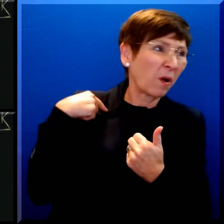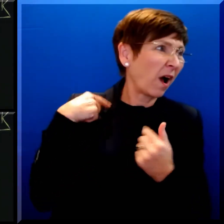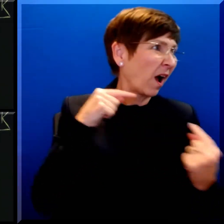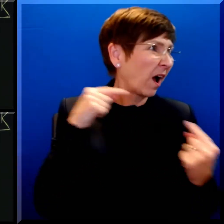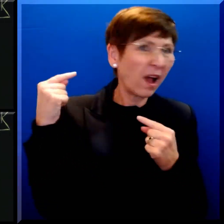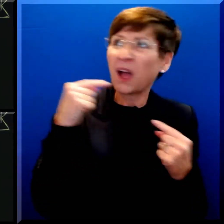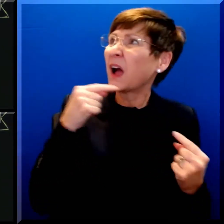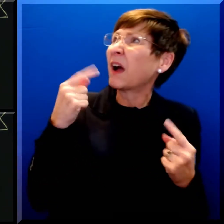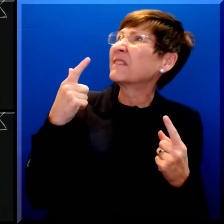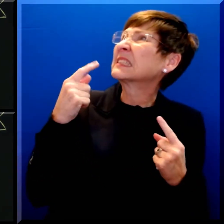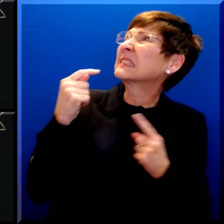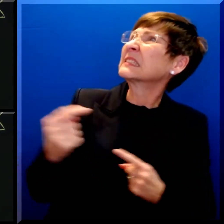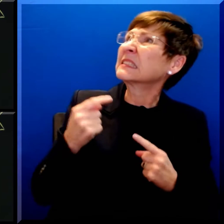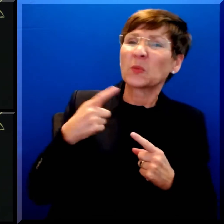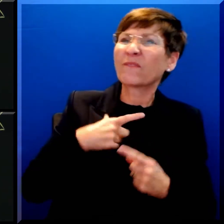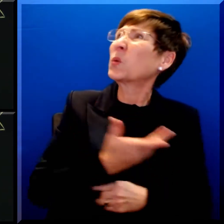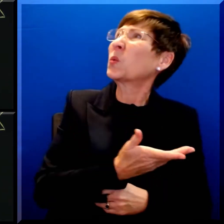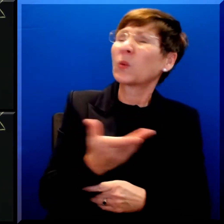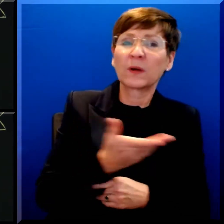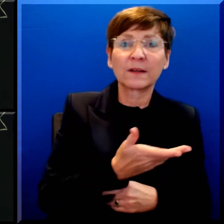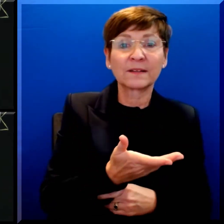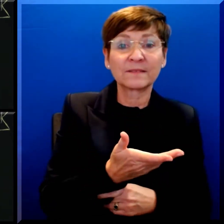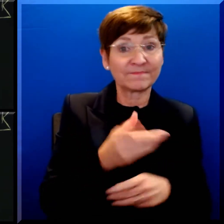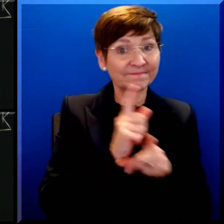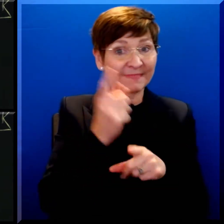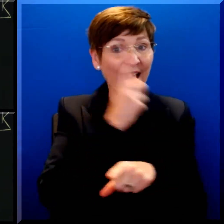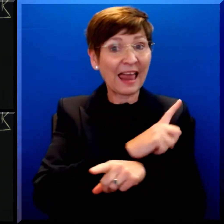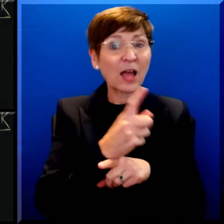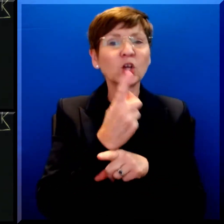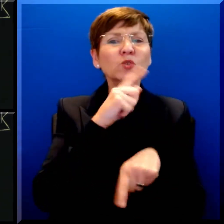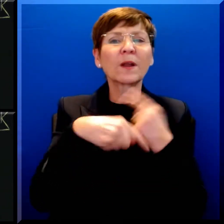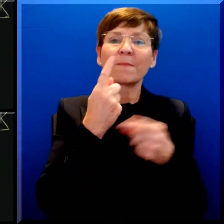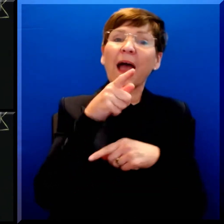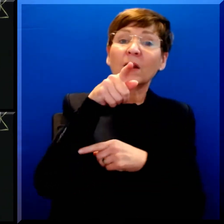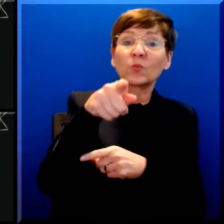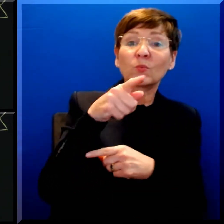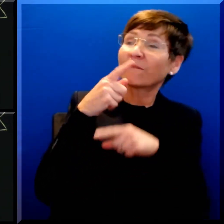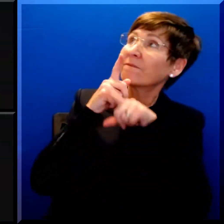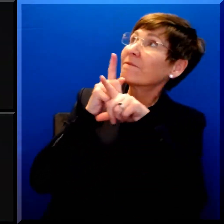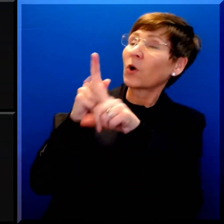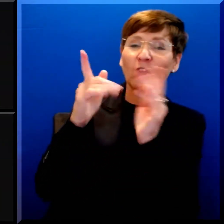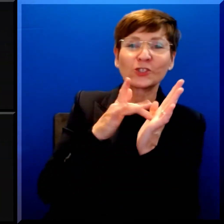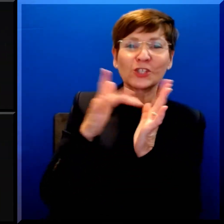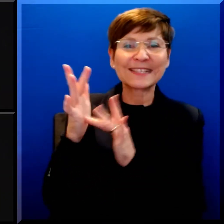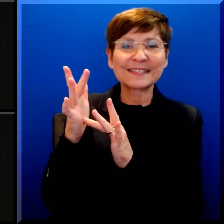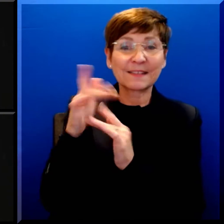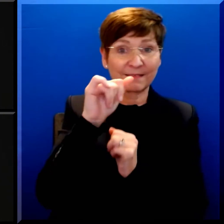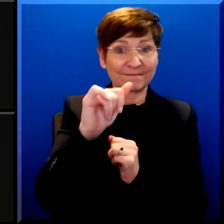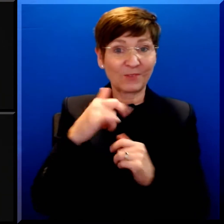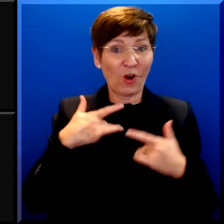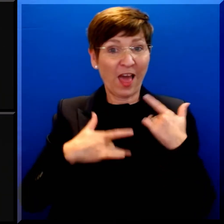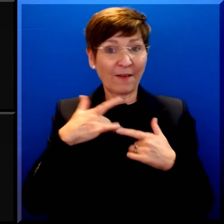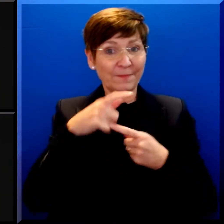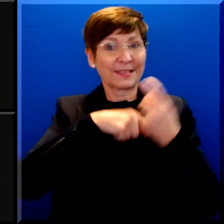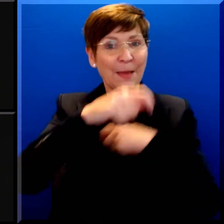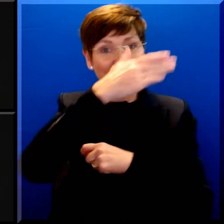last week I showed you how the Christian journey, for most people, the journey of following Jesus, often looks a little bit like a roller coaster, right? It starts